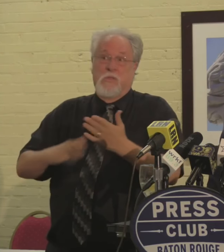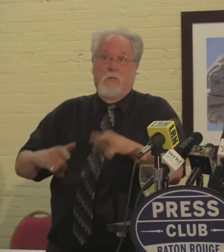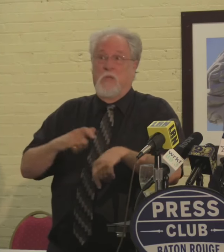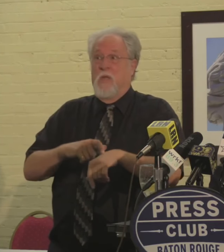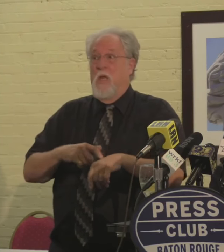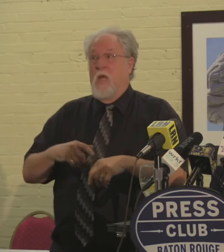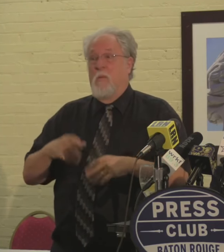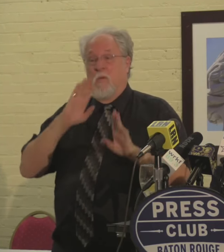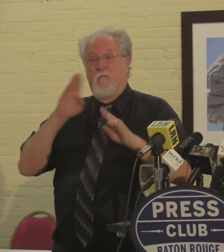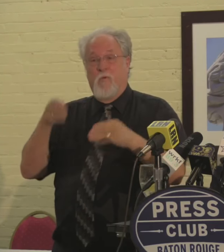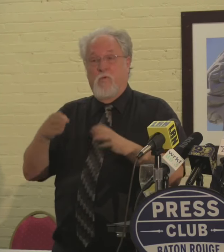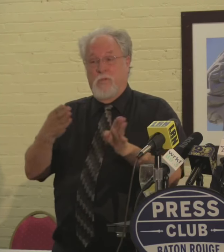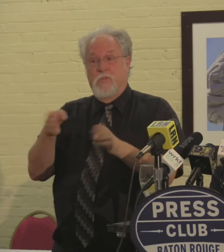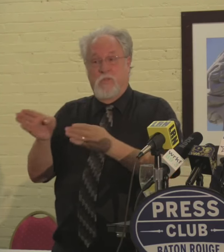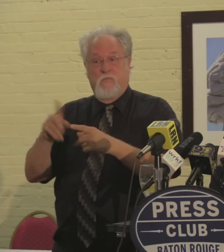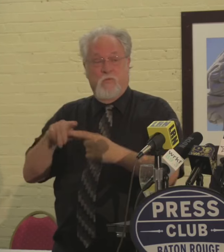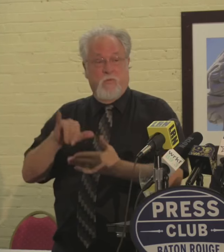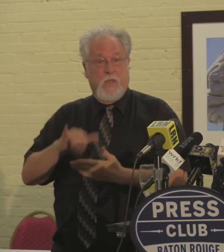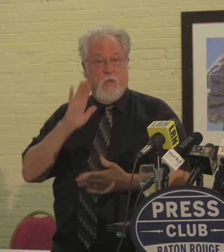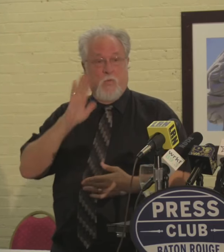the focus will shift to that.